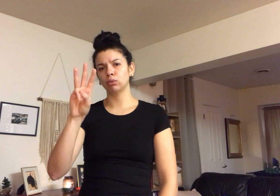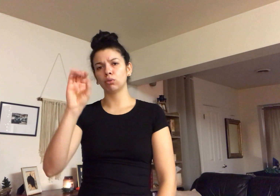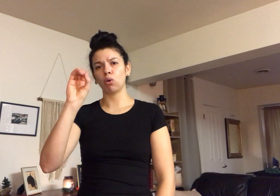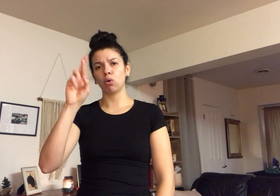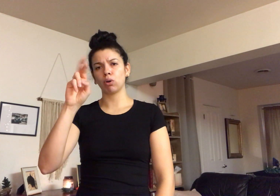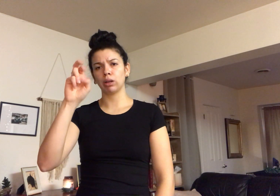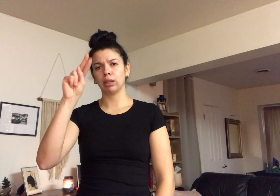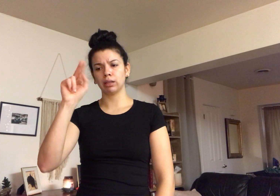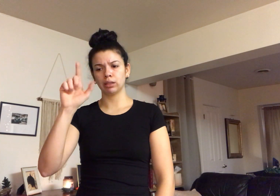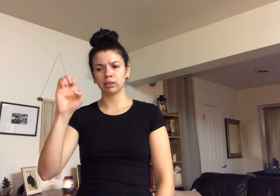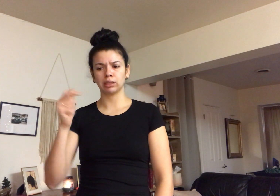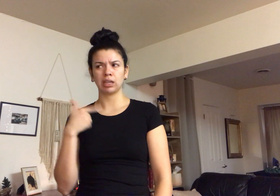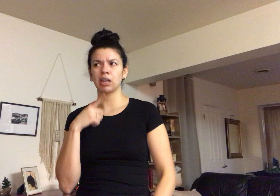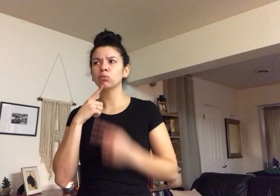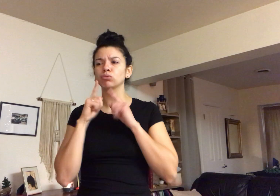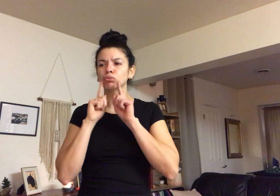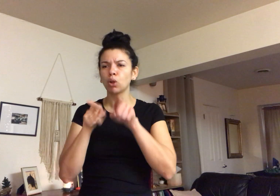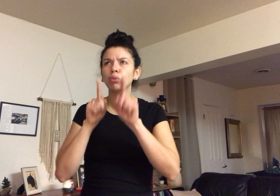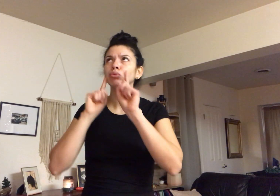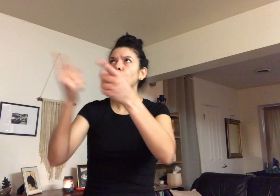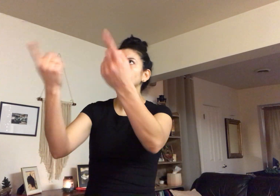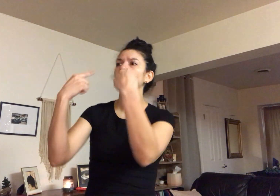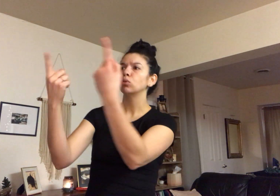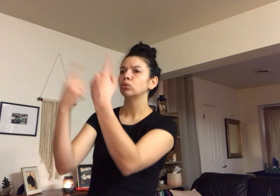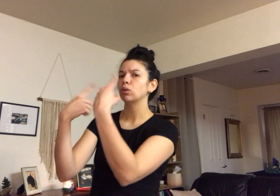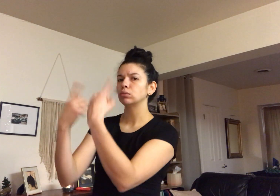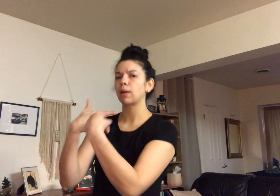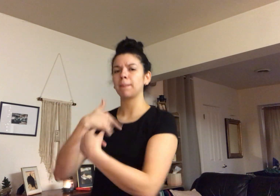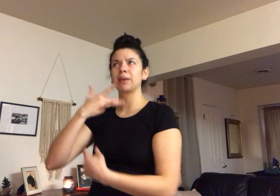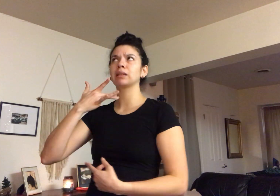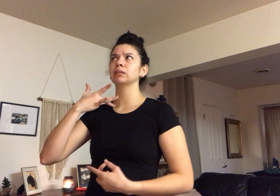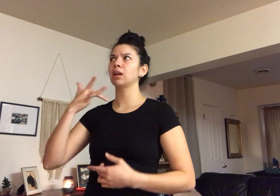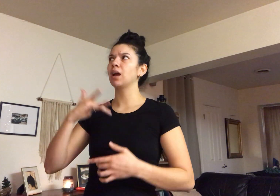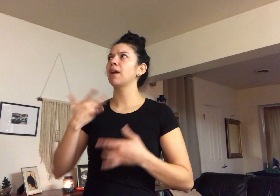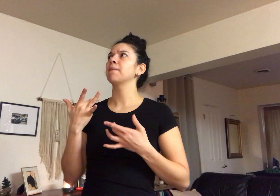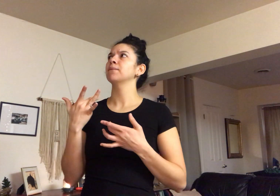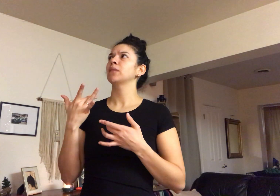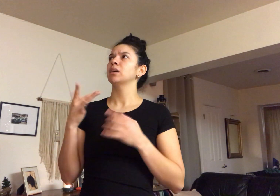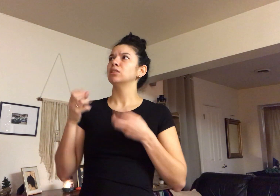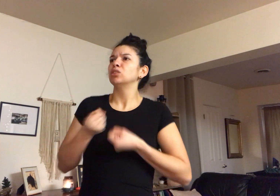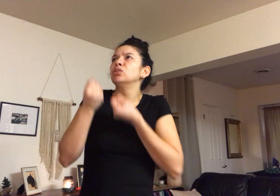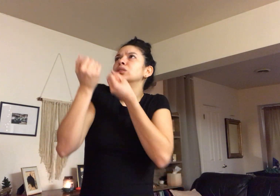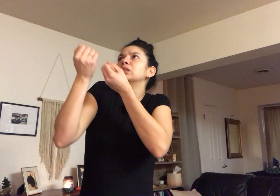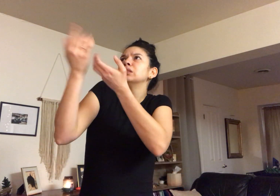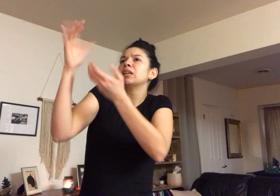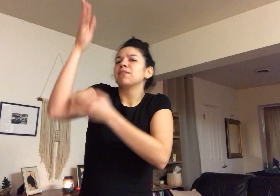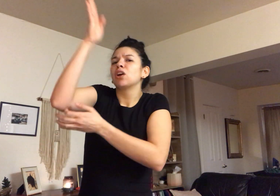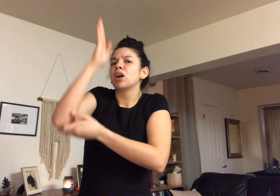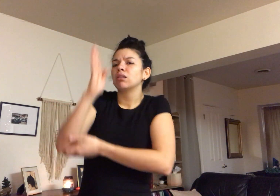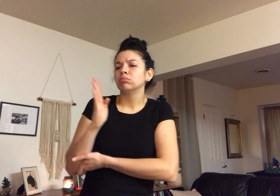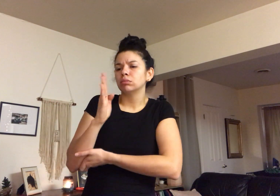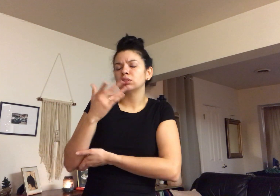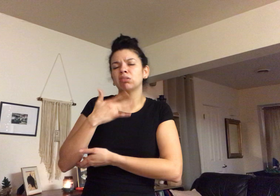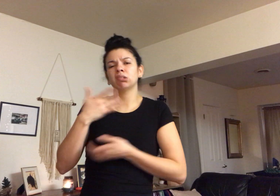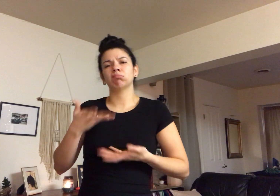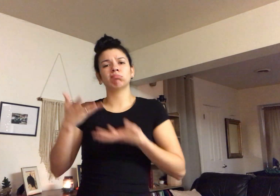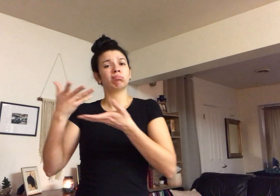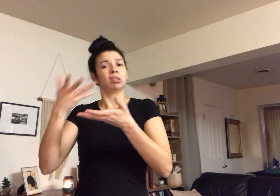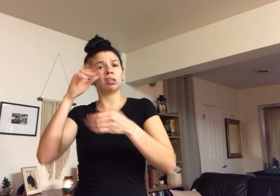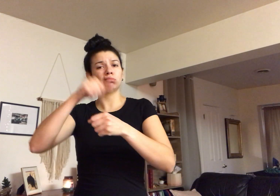up. Sacrifice something you typically indulge in to prove to God you understand His sanctity. I've given up soda, McDonald's, French